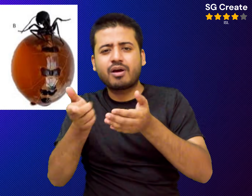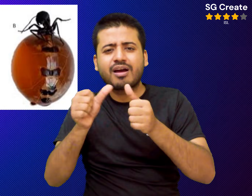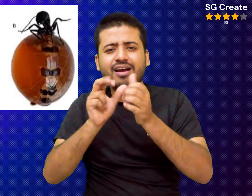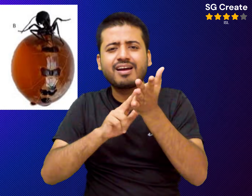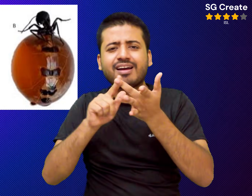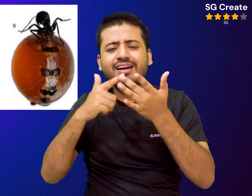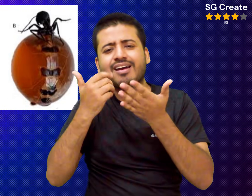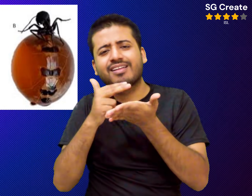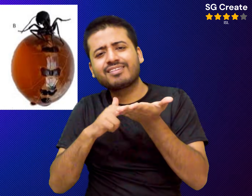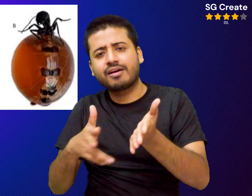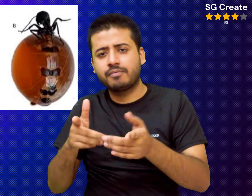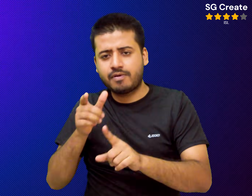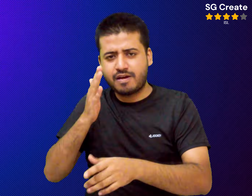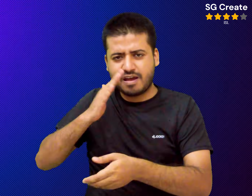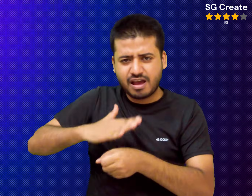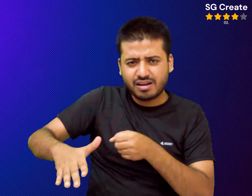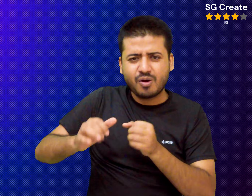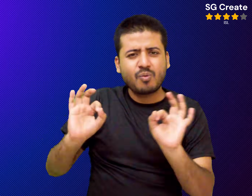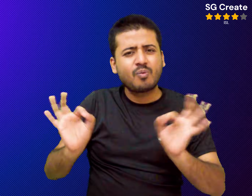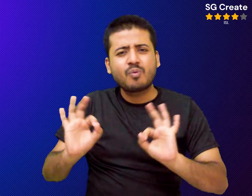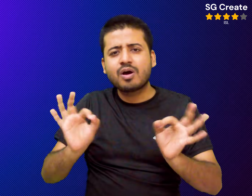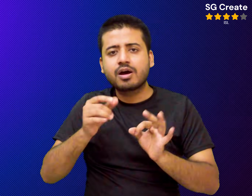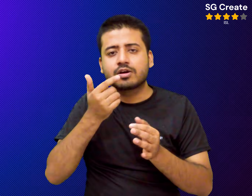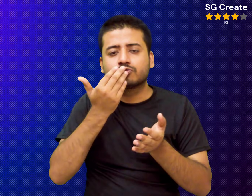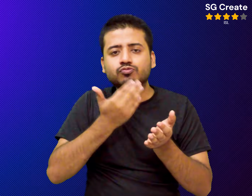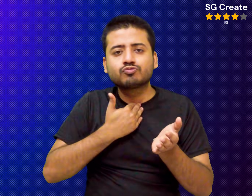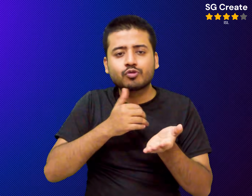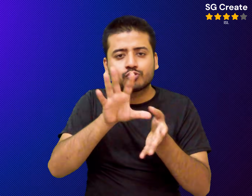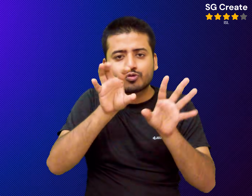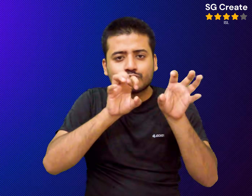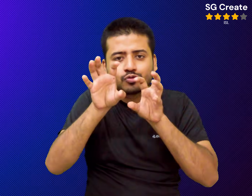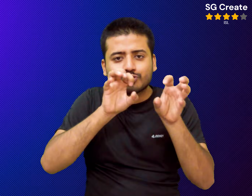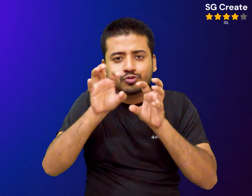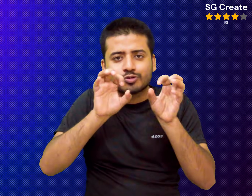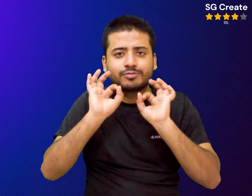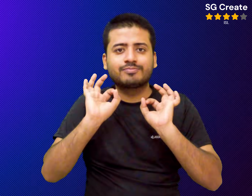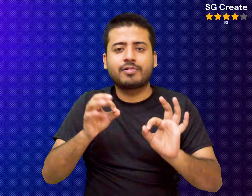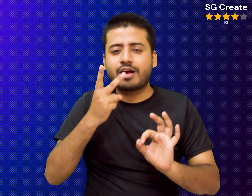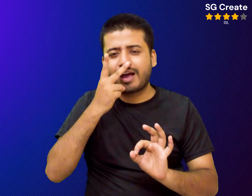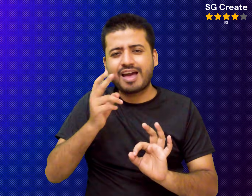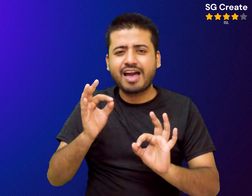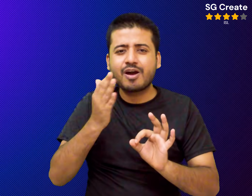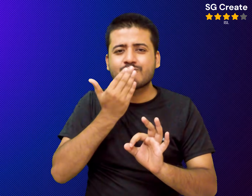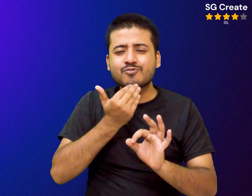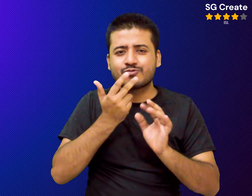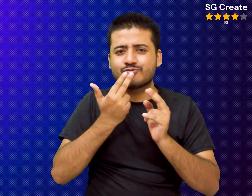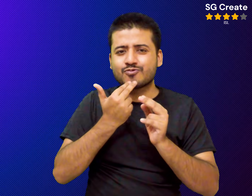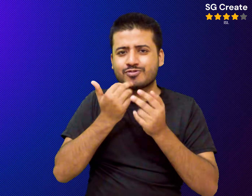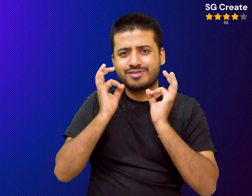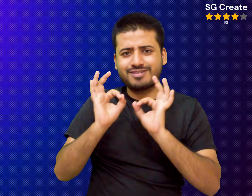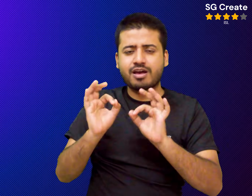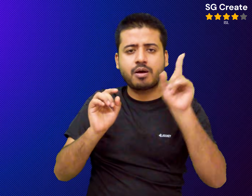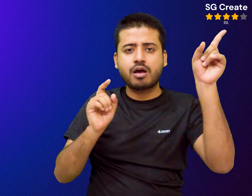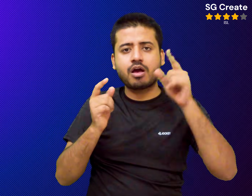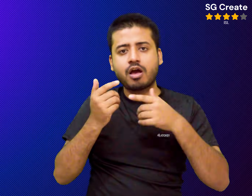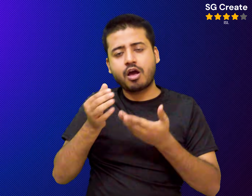activity for women in some indigenous communities, according to the conversation. Ecological role. Honeypot